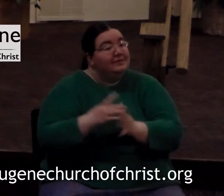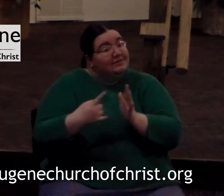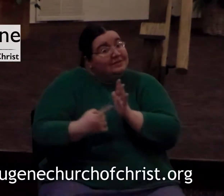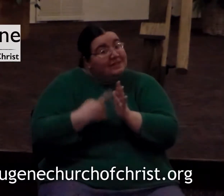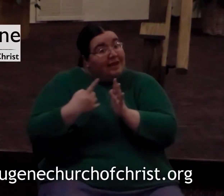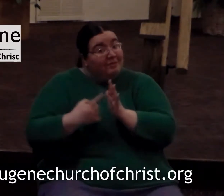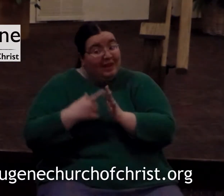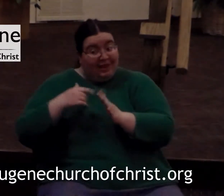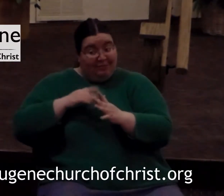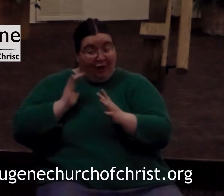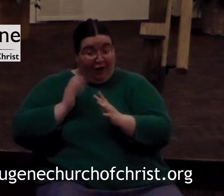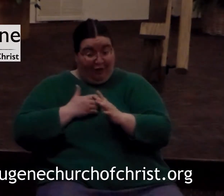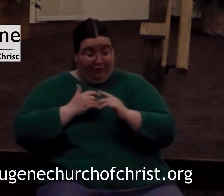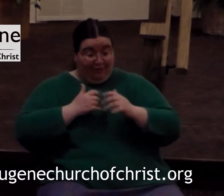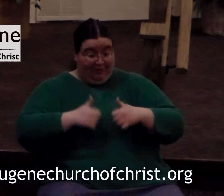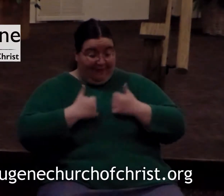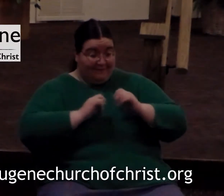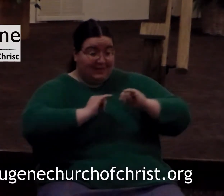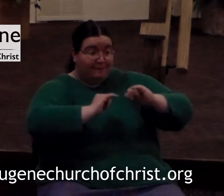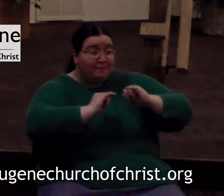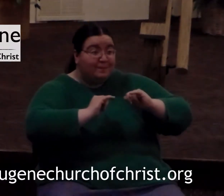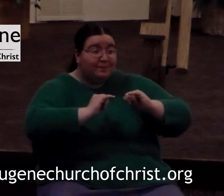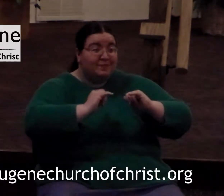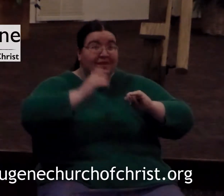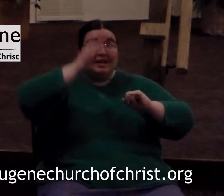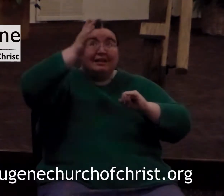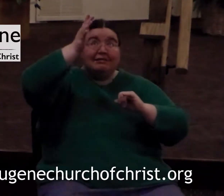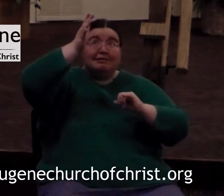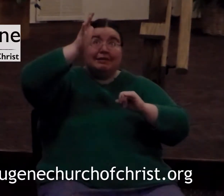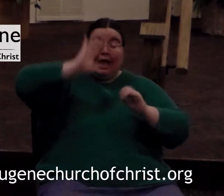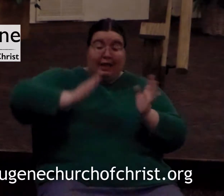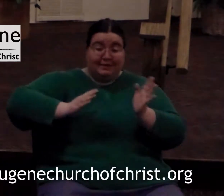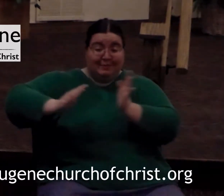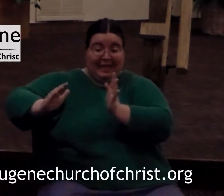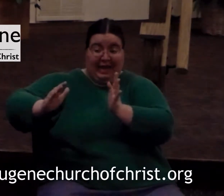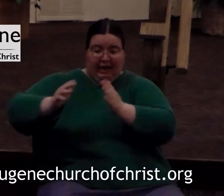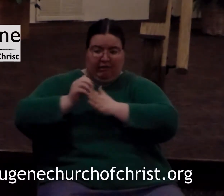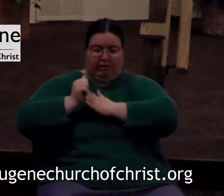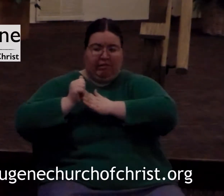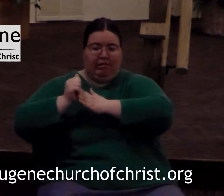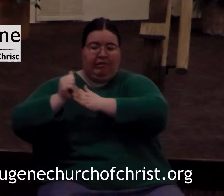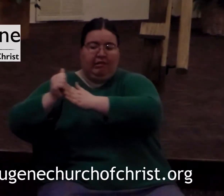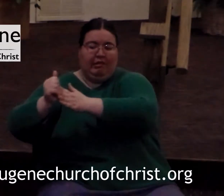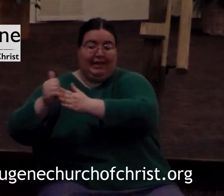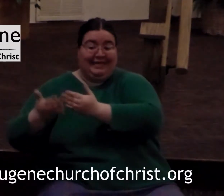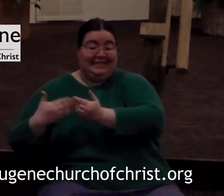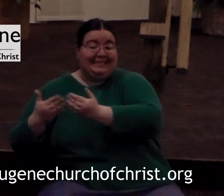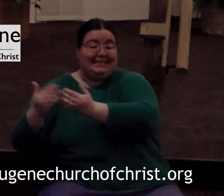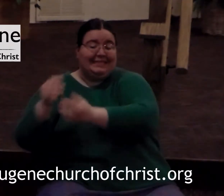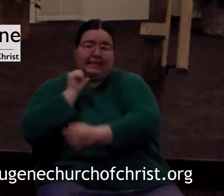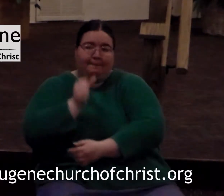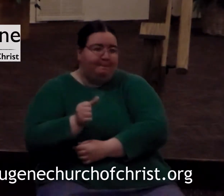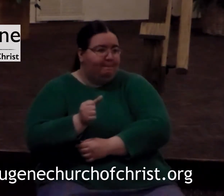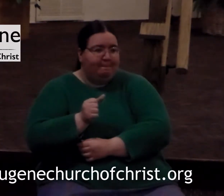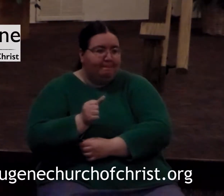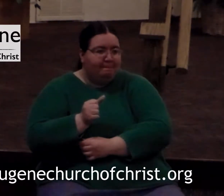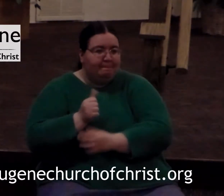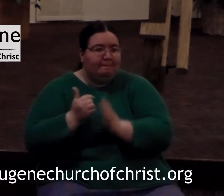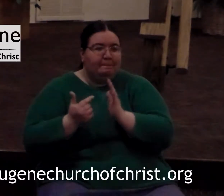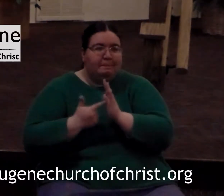we would choose. Sometimes in our lives, the Lord's will does not mean the easy way. Sometimes in our own lives, the Lord's will does not mean the